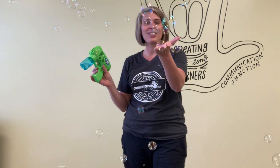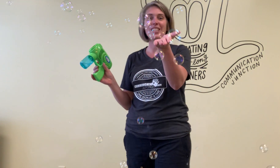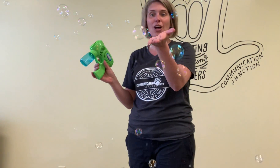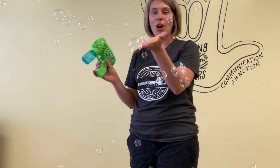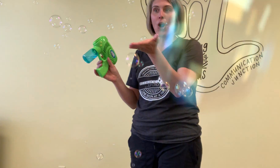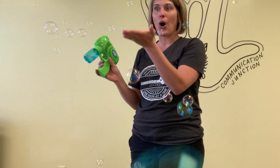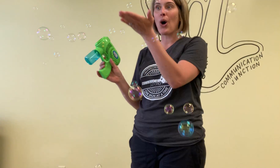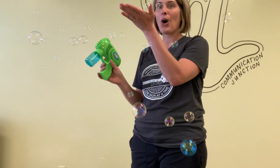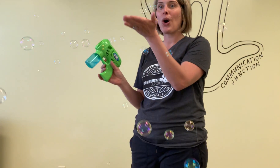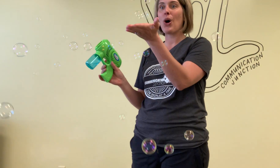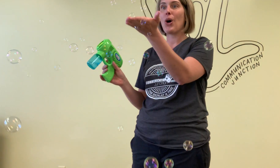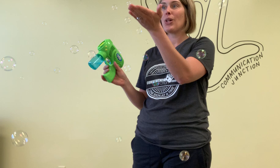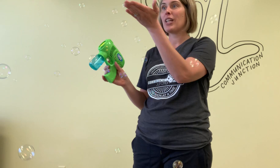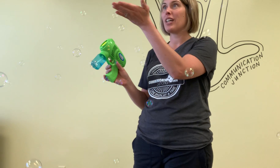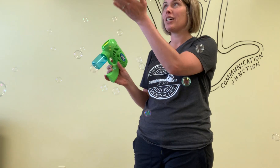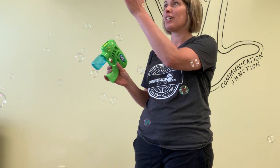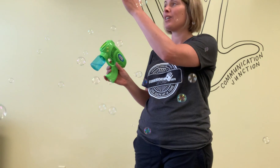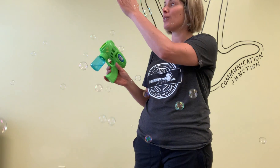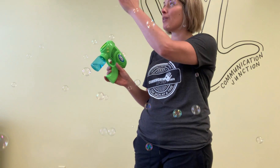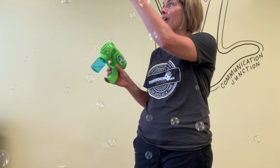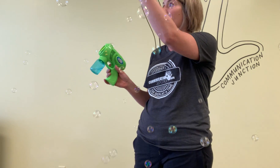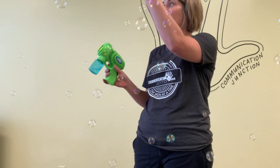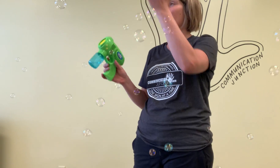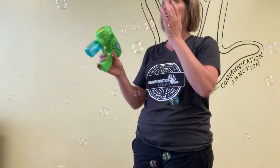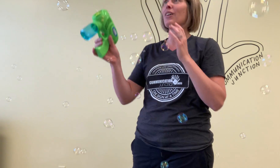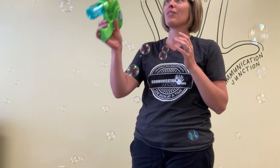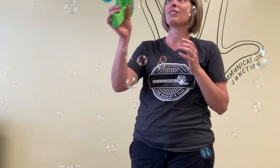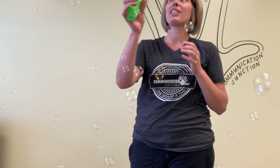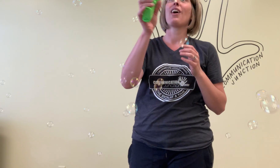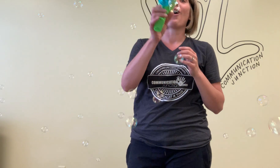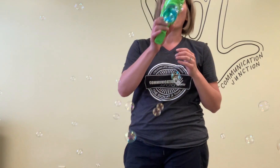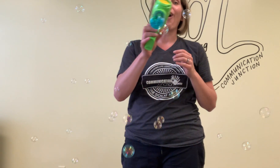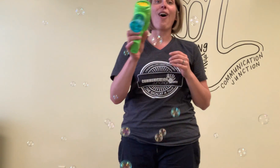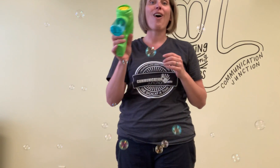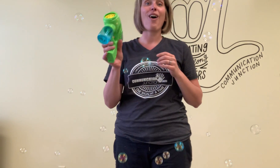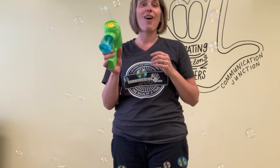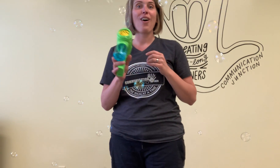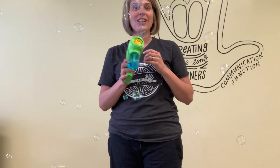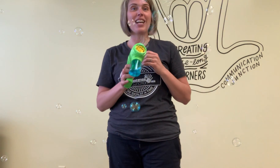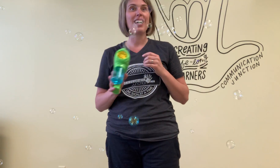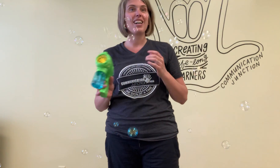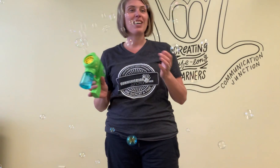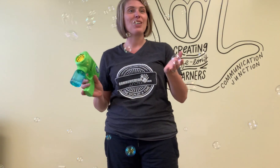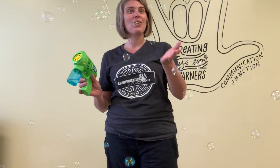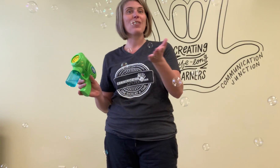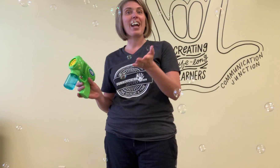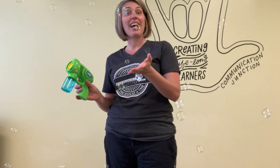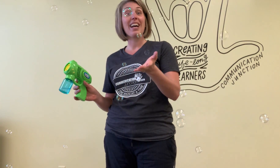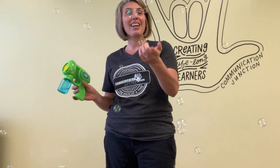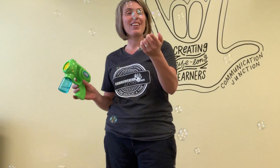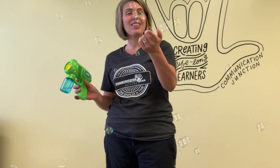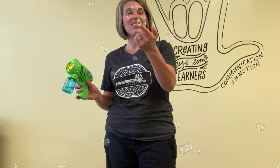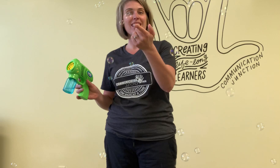around, all around, all around.